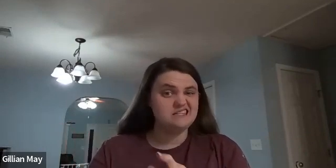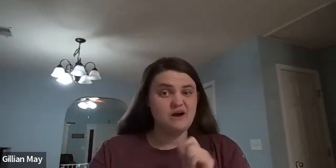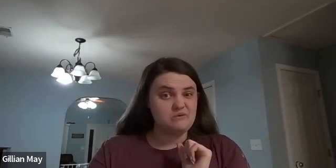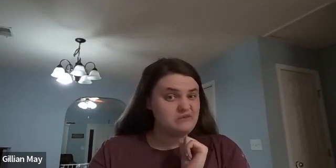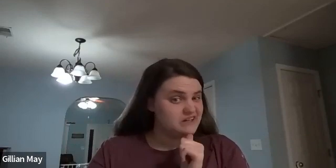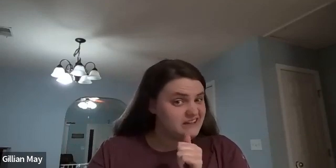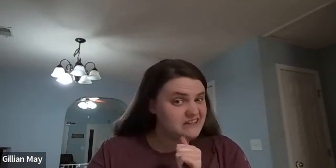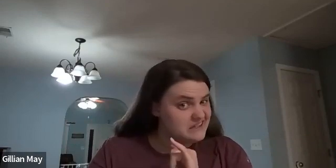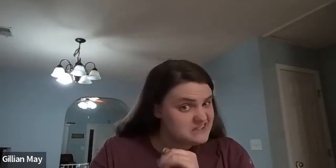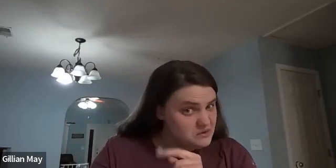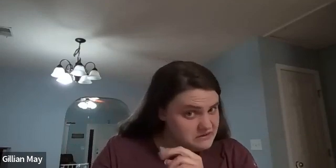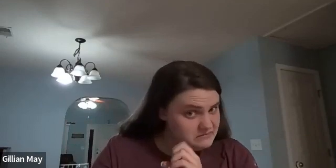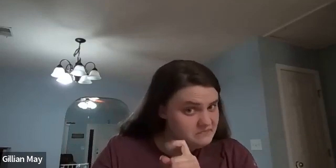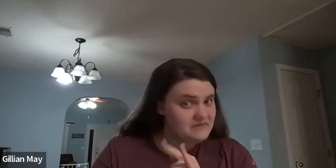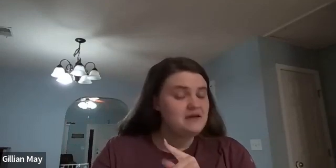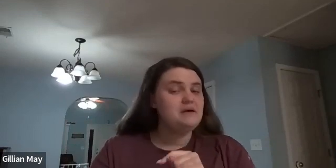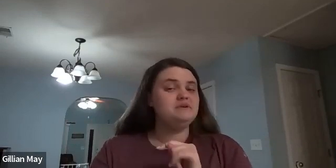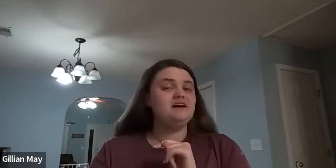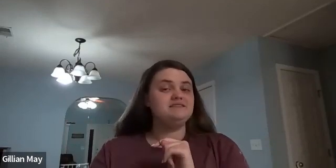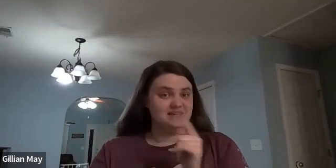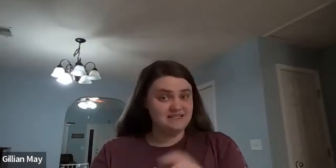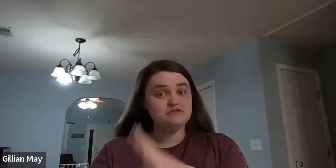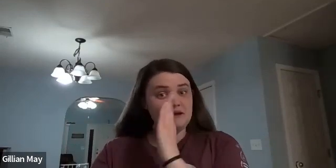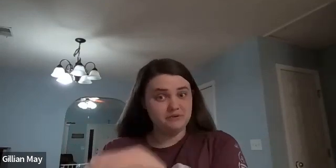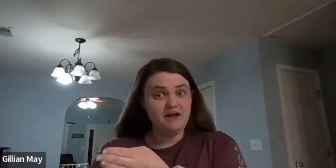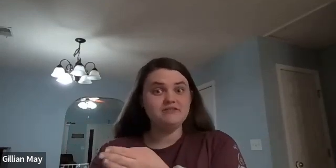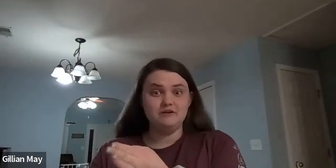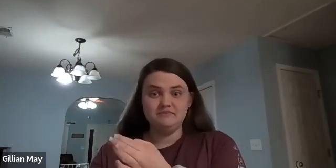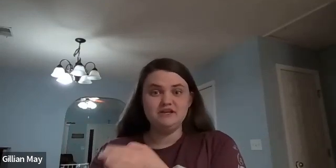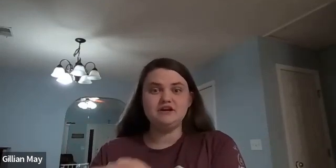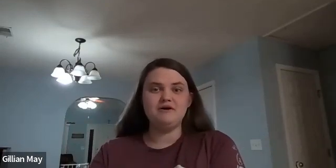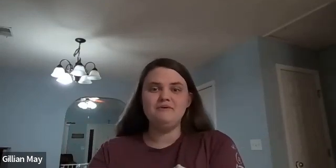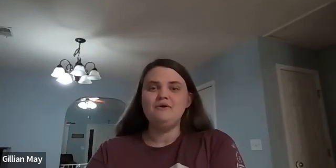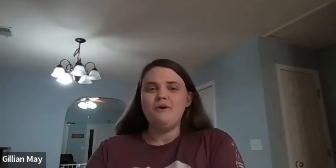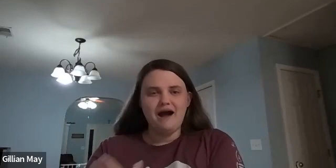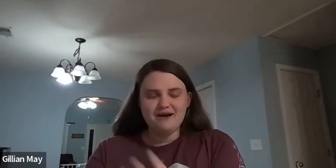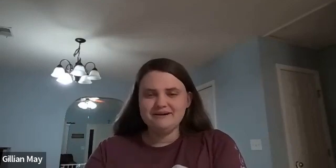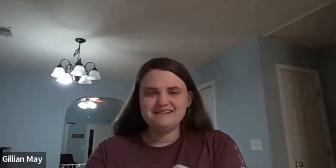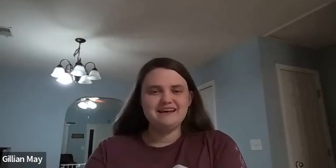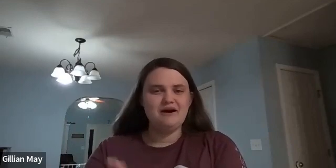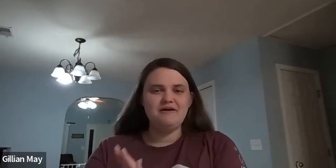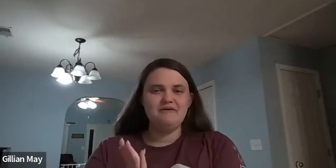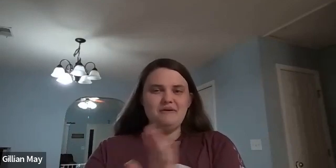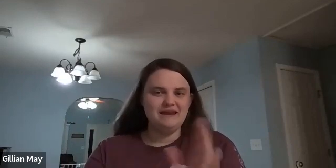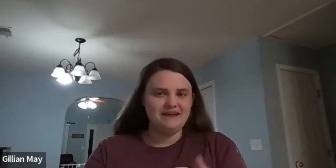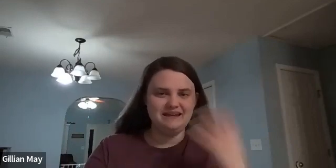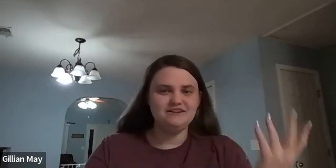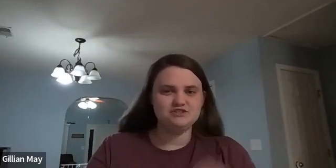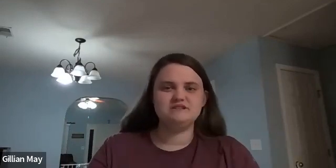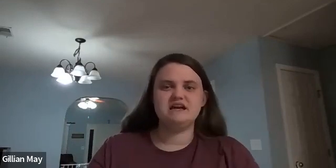not really an insult, because like I said, they're being blunt. They're, you know, I always like how in English we'll say, you